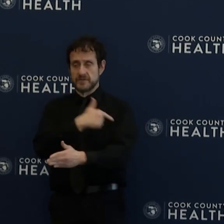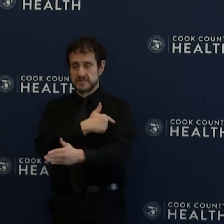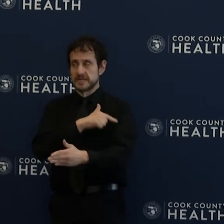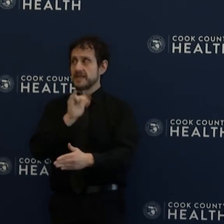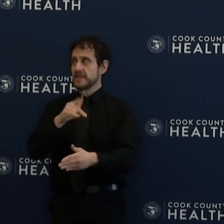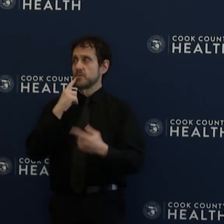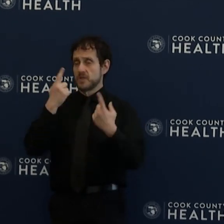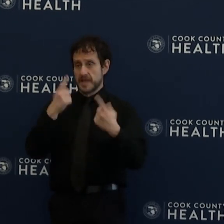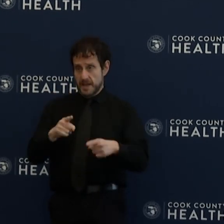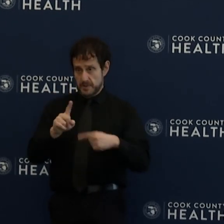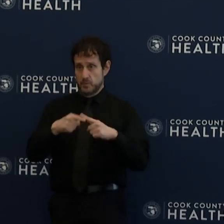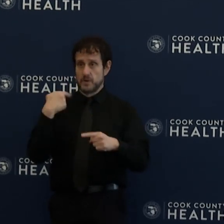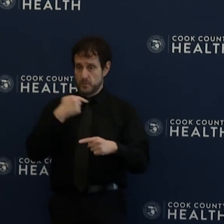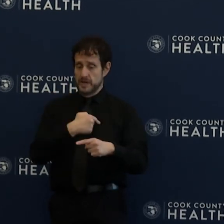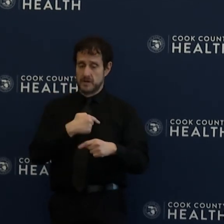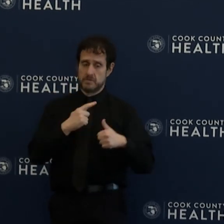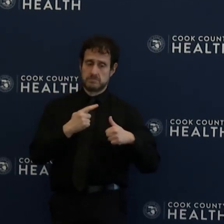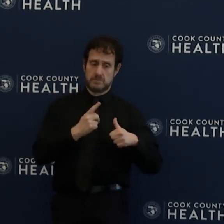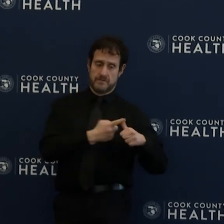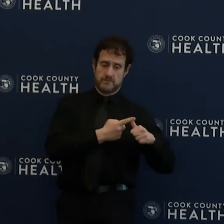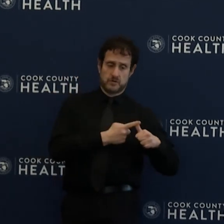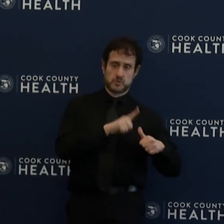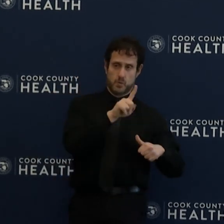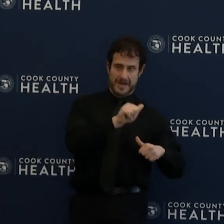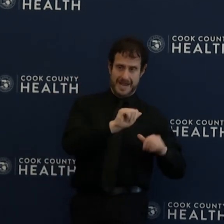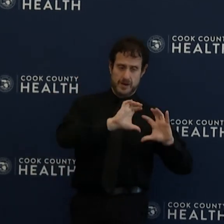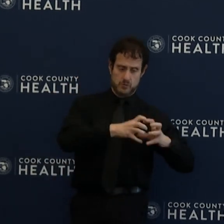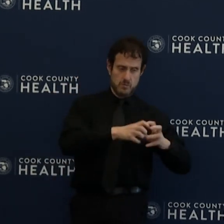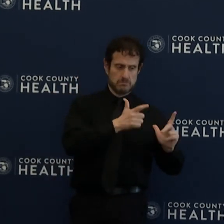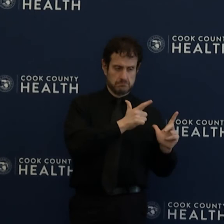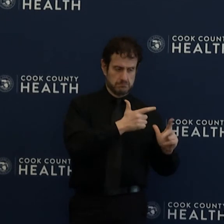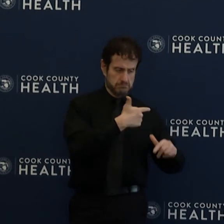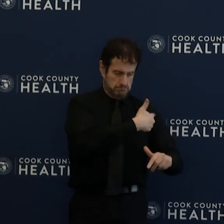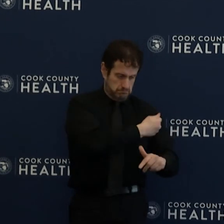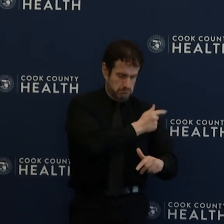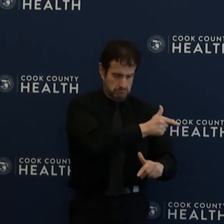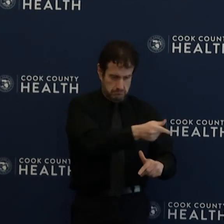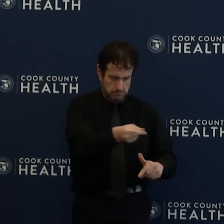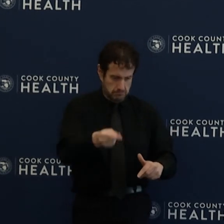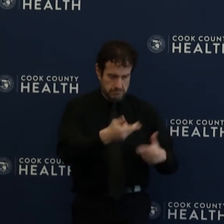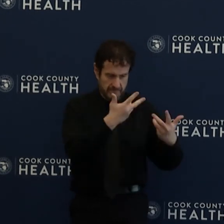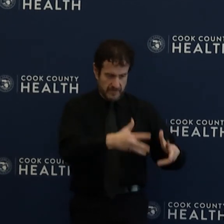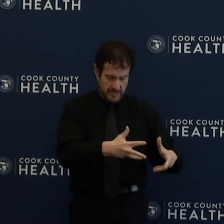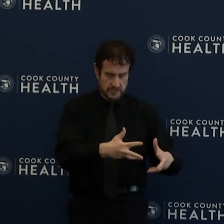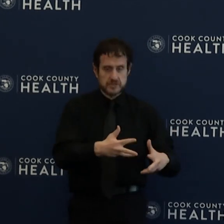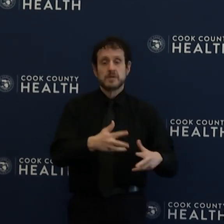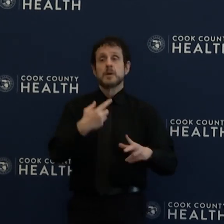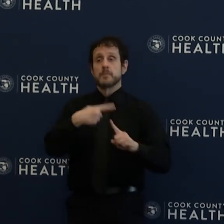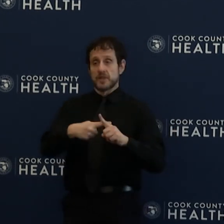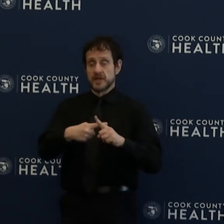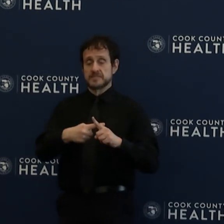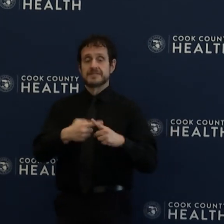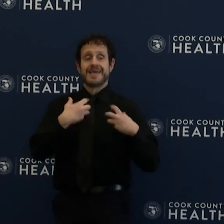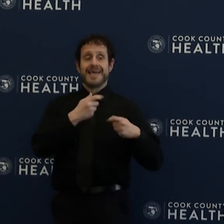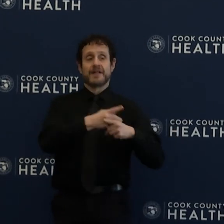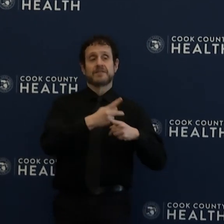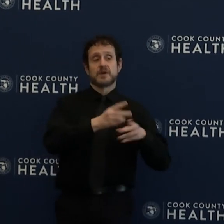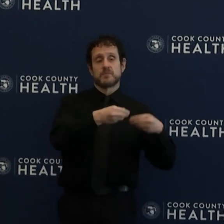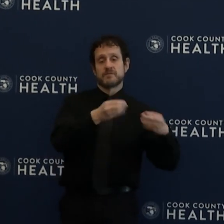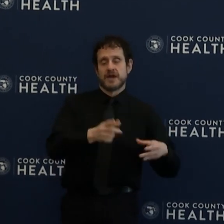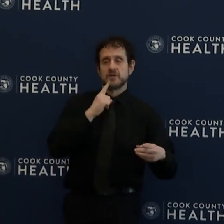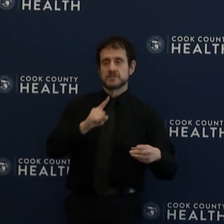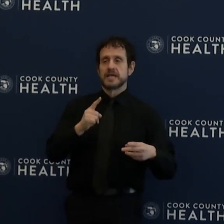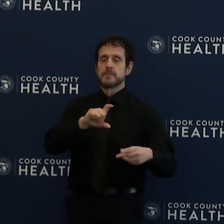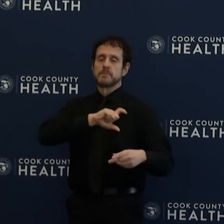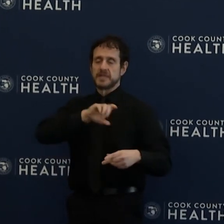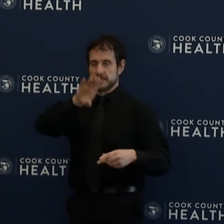coming once we get through the first phase of 1A with the healthcare providers and the first responders. But eligible parties will be contacted when they're able